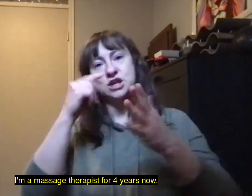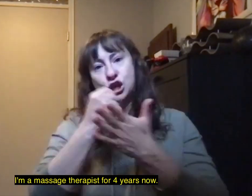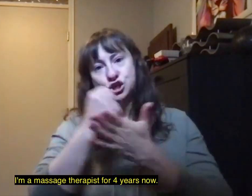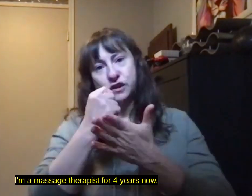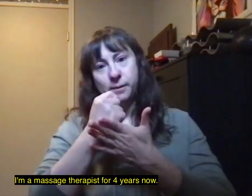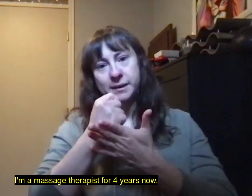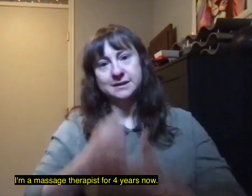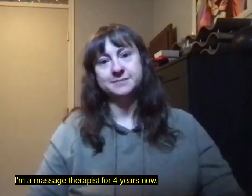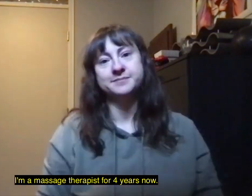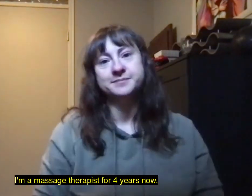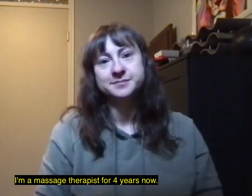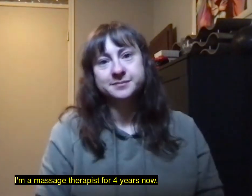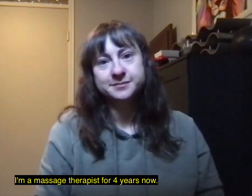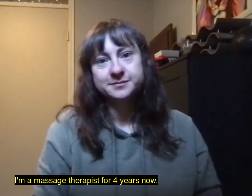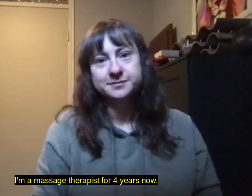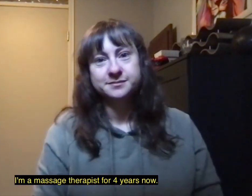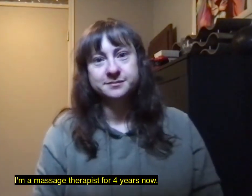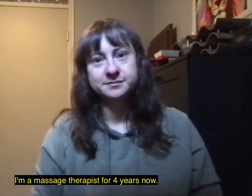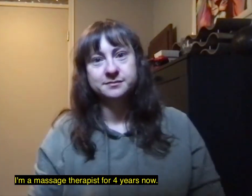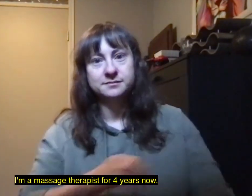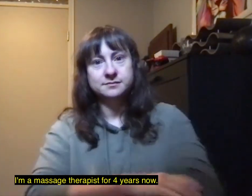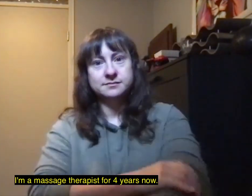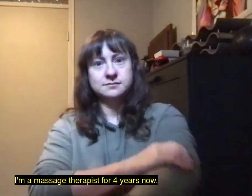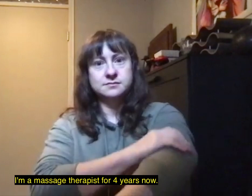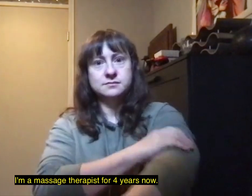I'm a massage therapist for four years now.